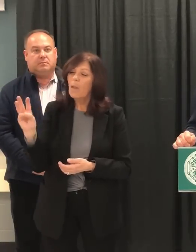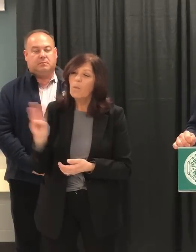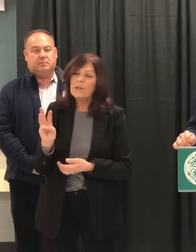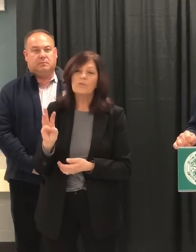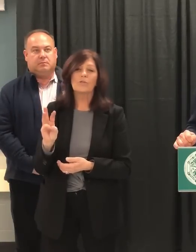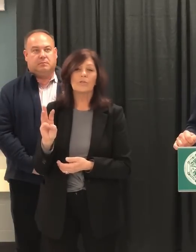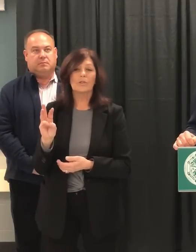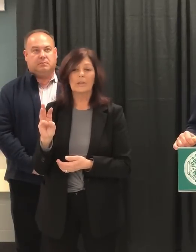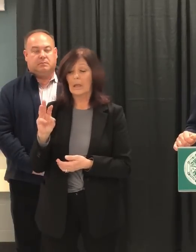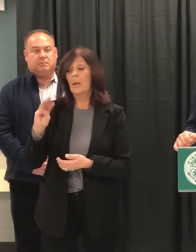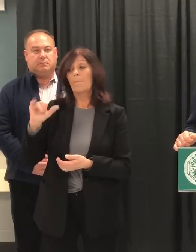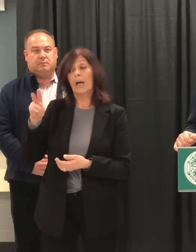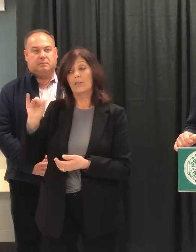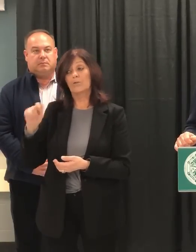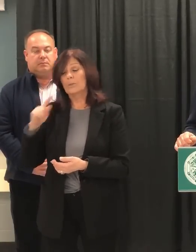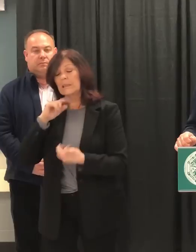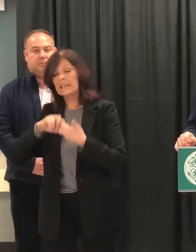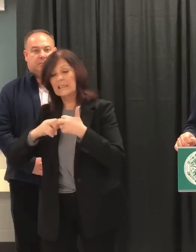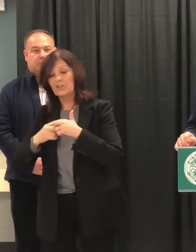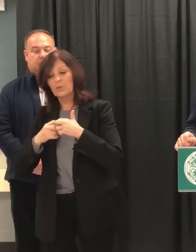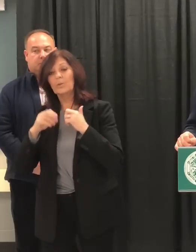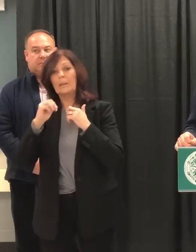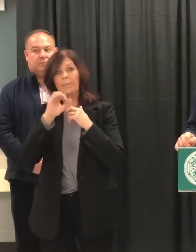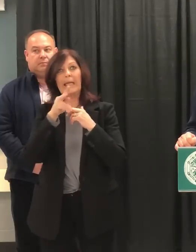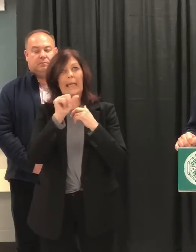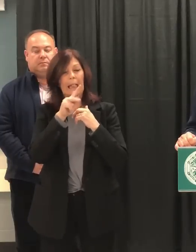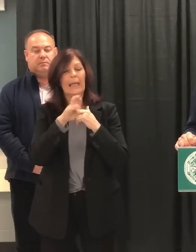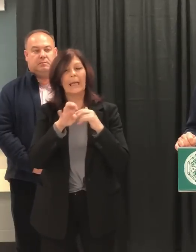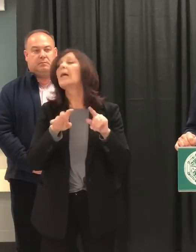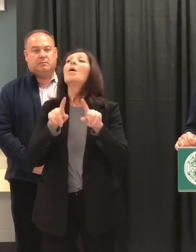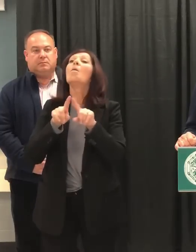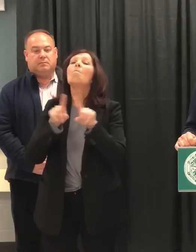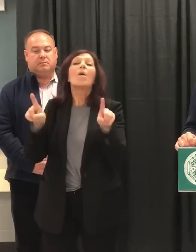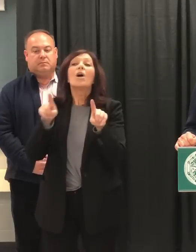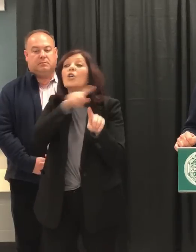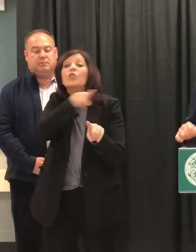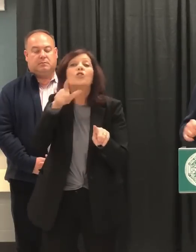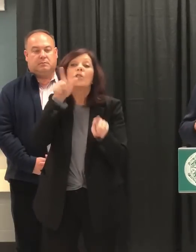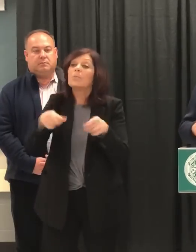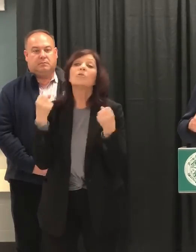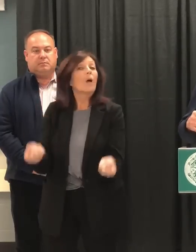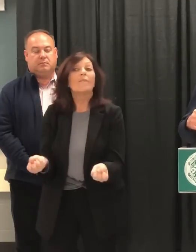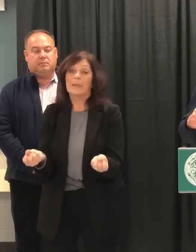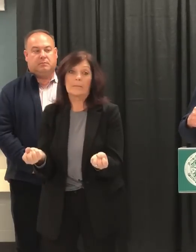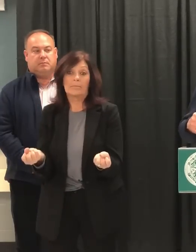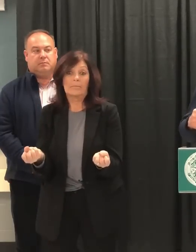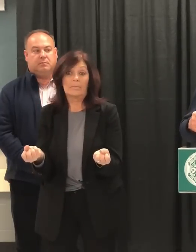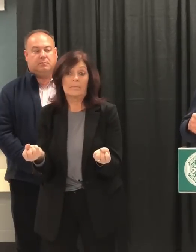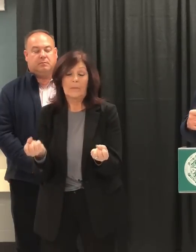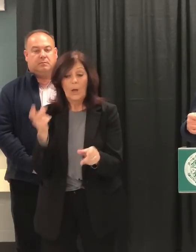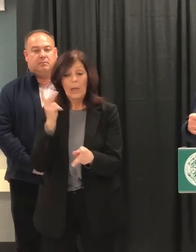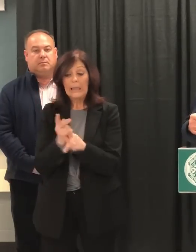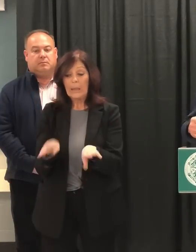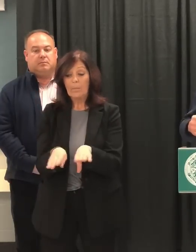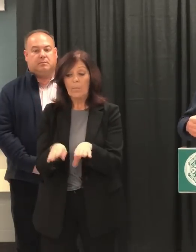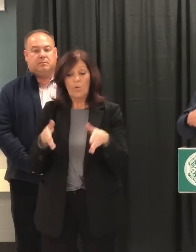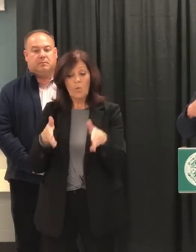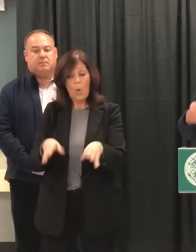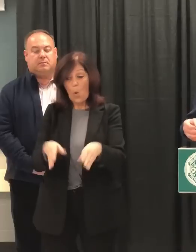open. Mile Strip's an issue, and McKinley is now a significant issue. But you shouldn't be driving. We're keeping those roads open so that we